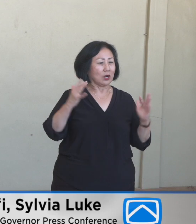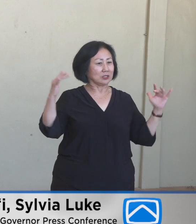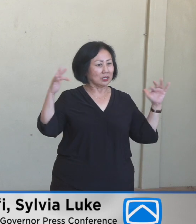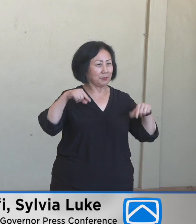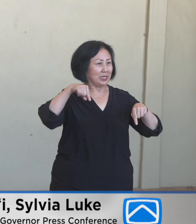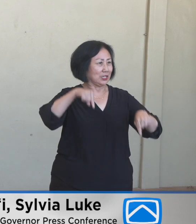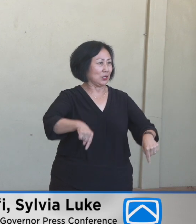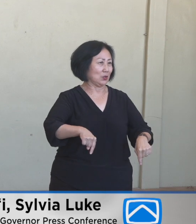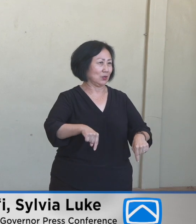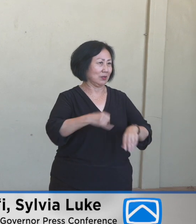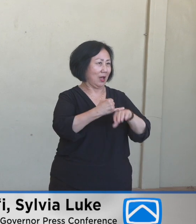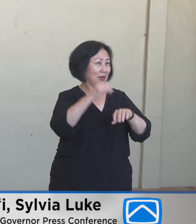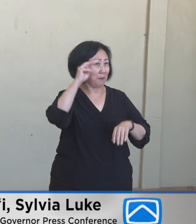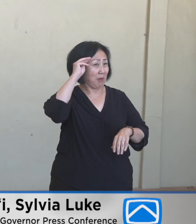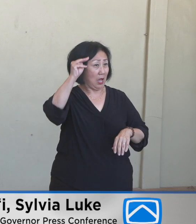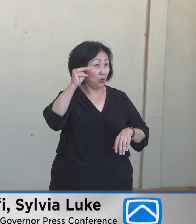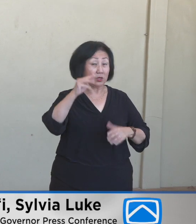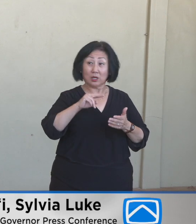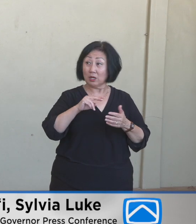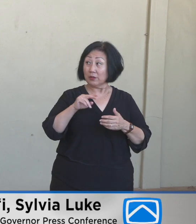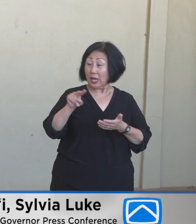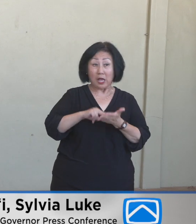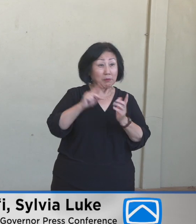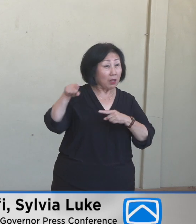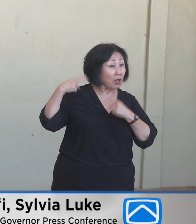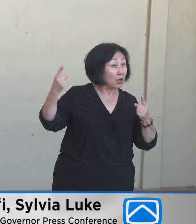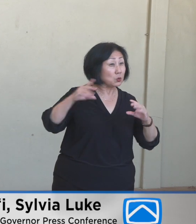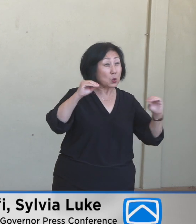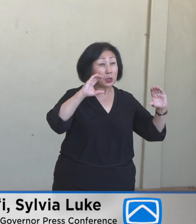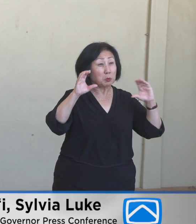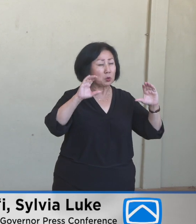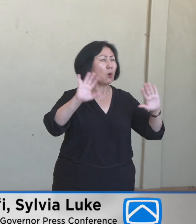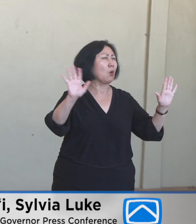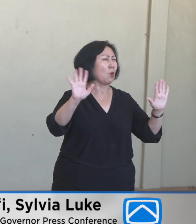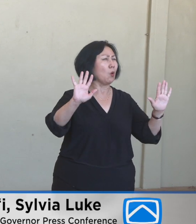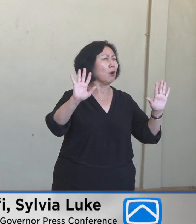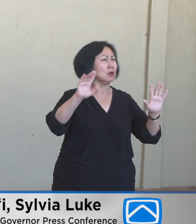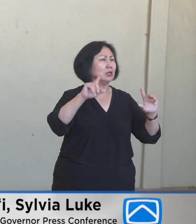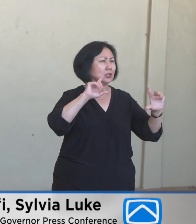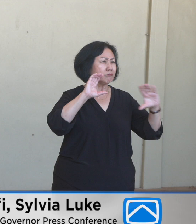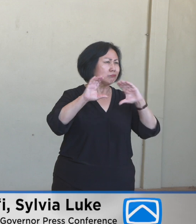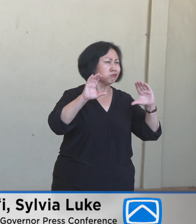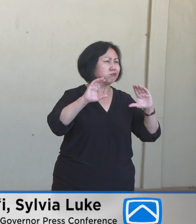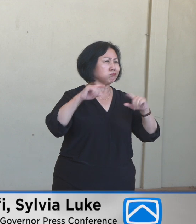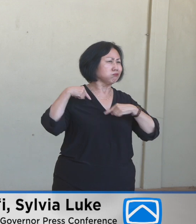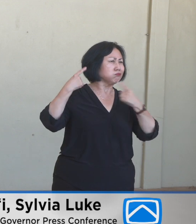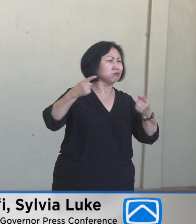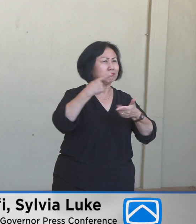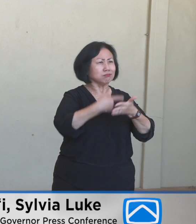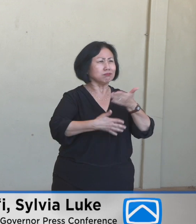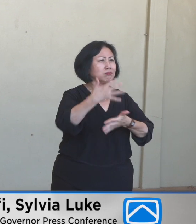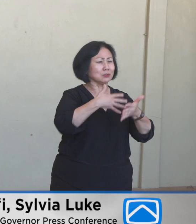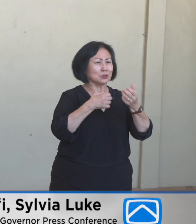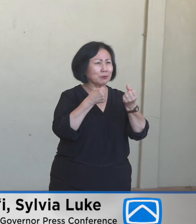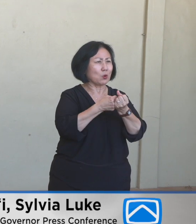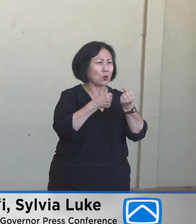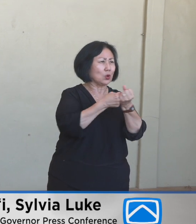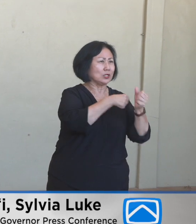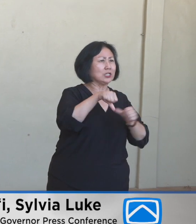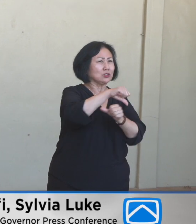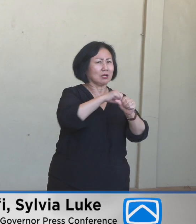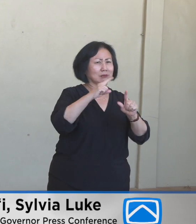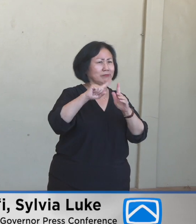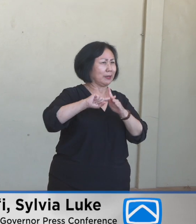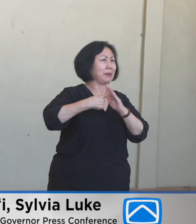Maui. That doesn't mean they haven't communicated from day one. They've been there as support, they've been there for each